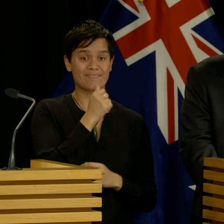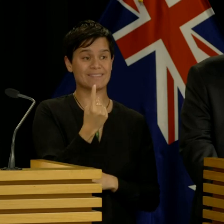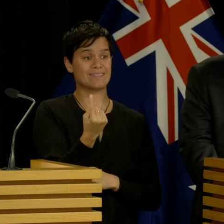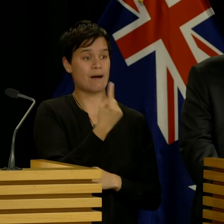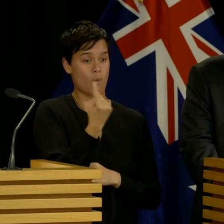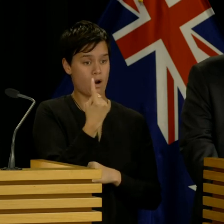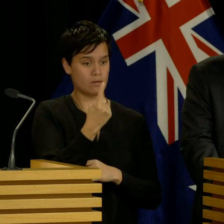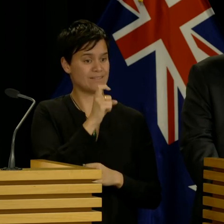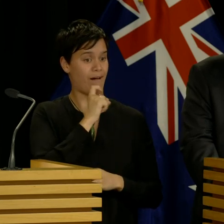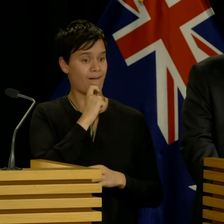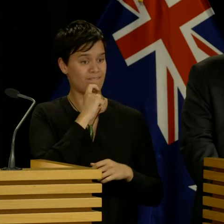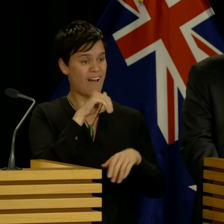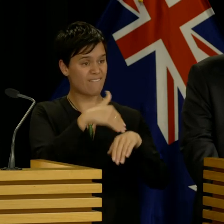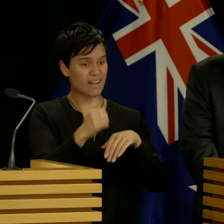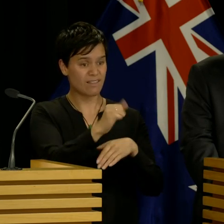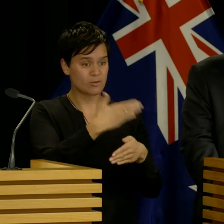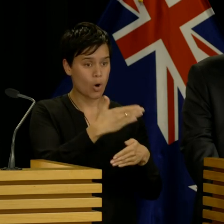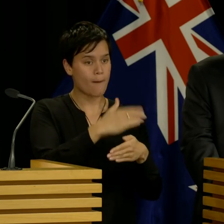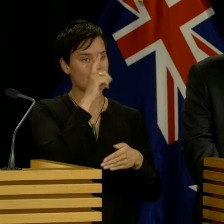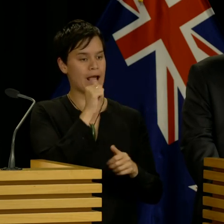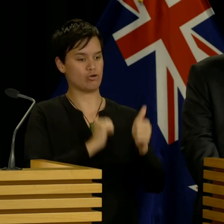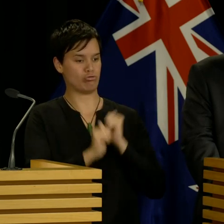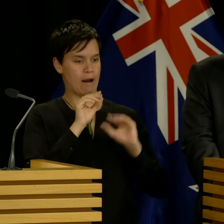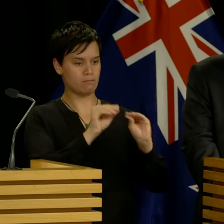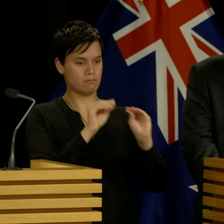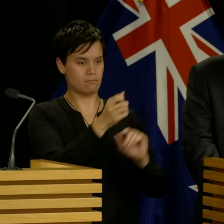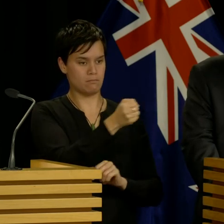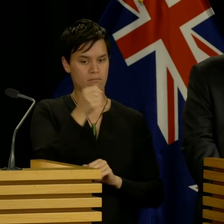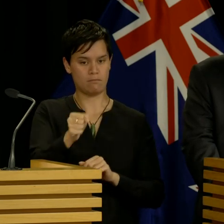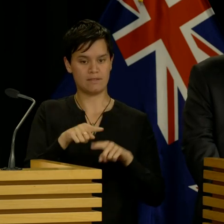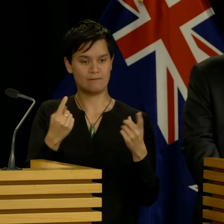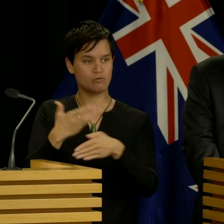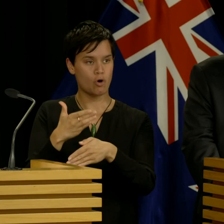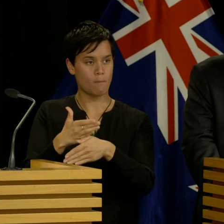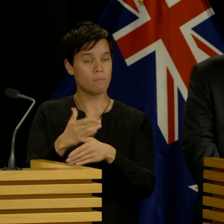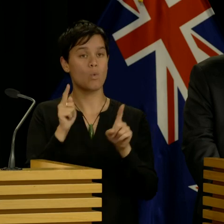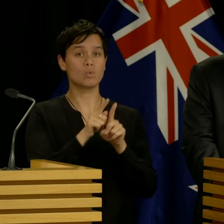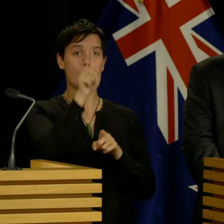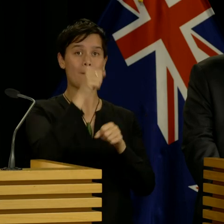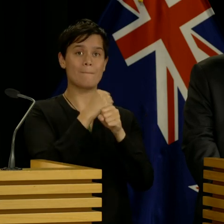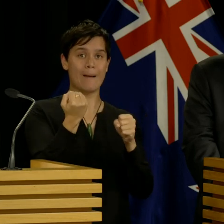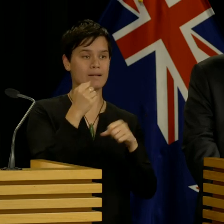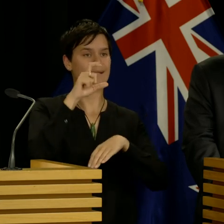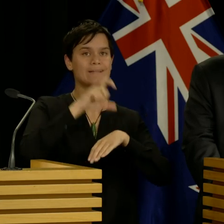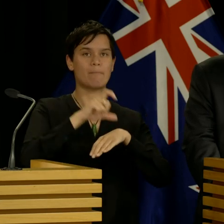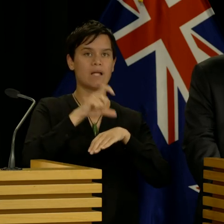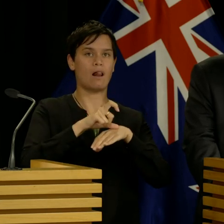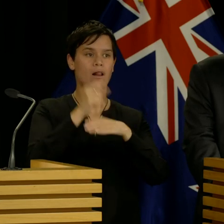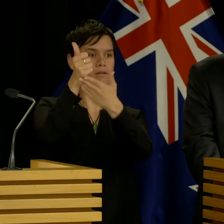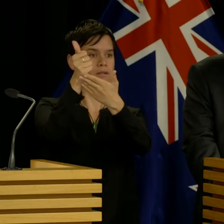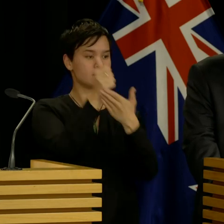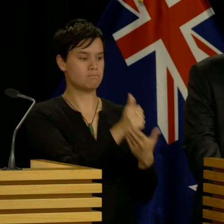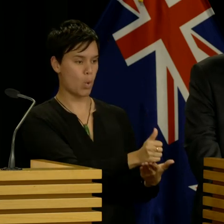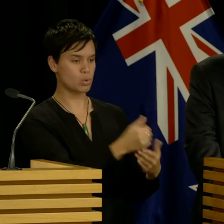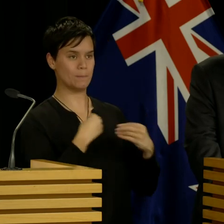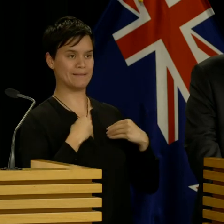affected employees, and working with banks on the potential for future working capital support for companies